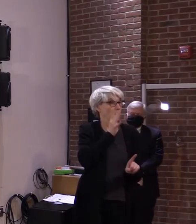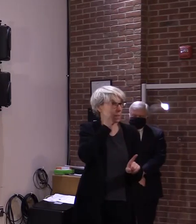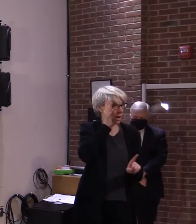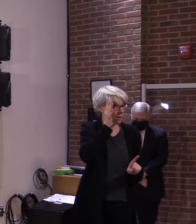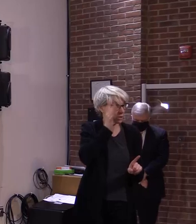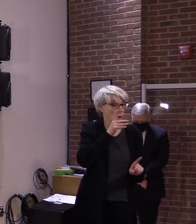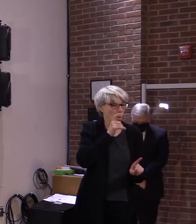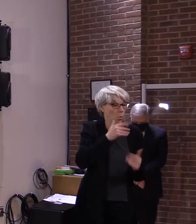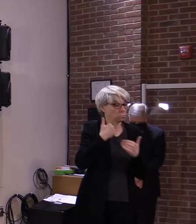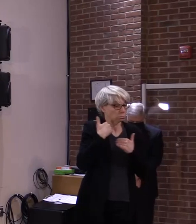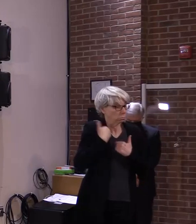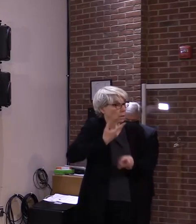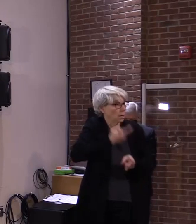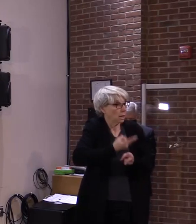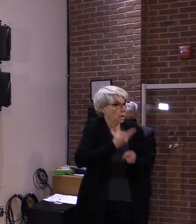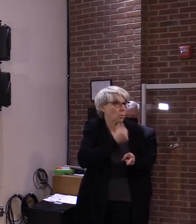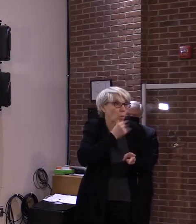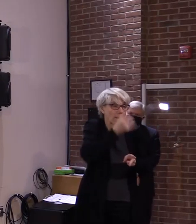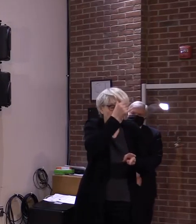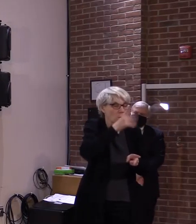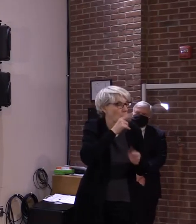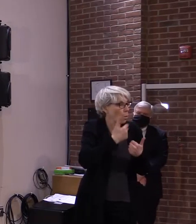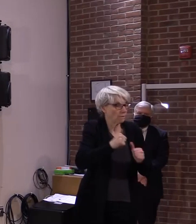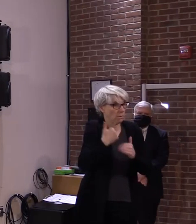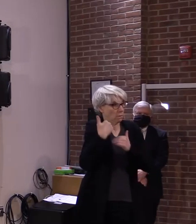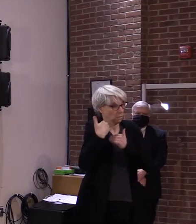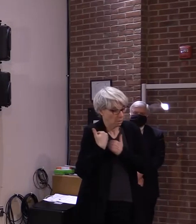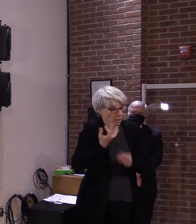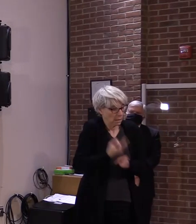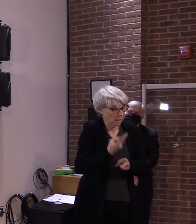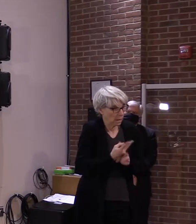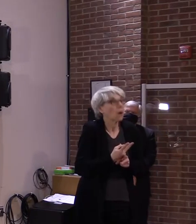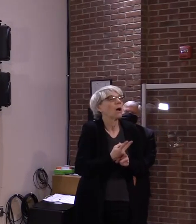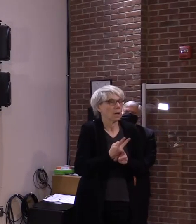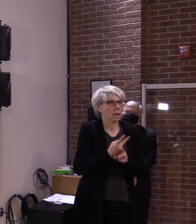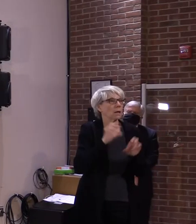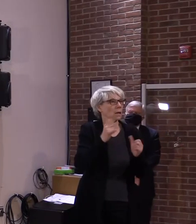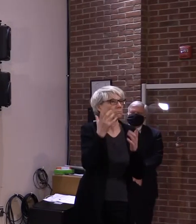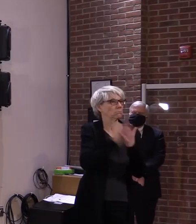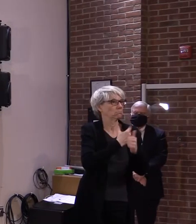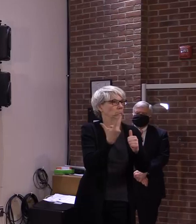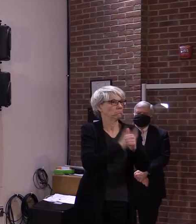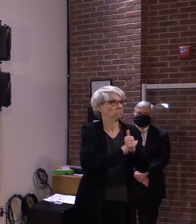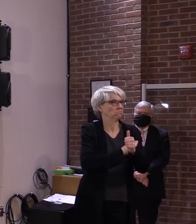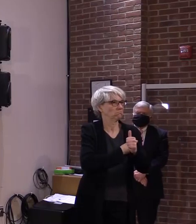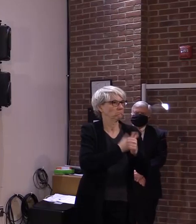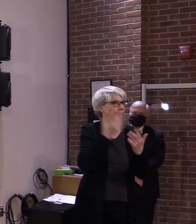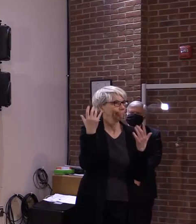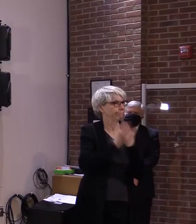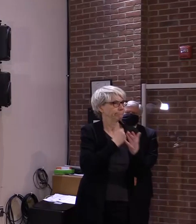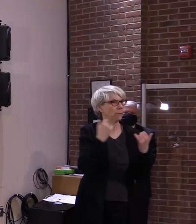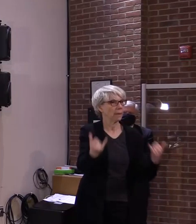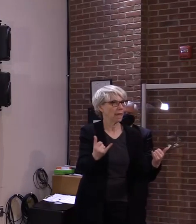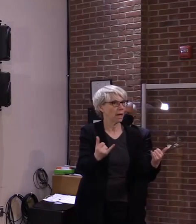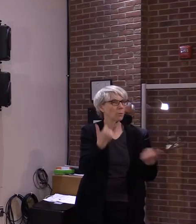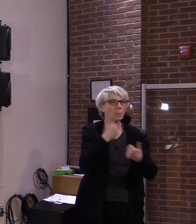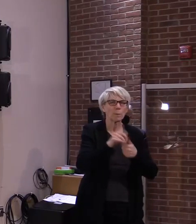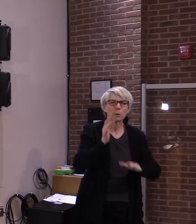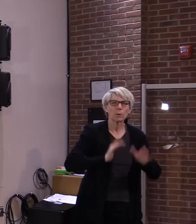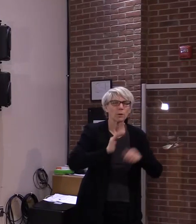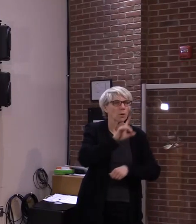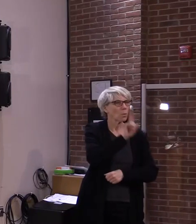time. We need to ensure that these parents and caregivers remain healthy enough to care for the child and that